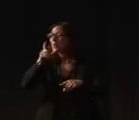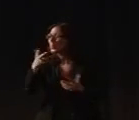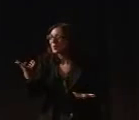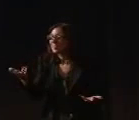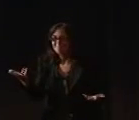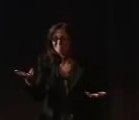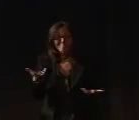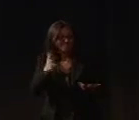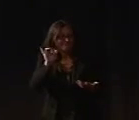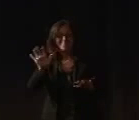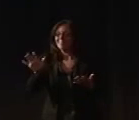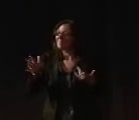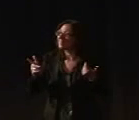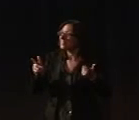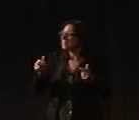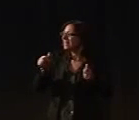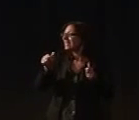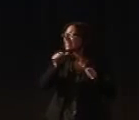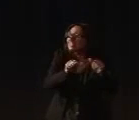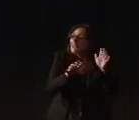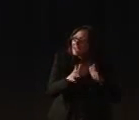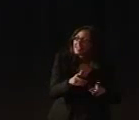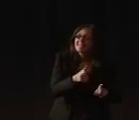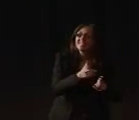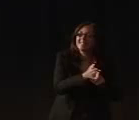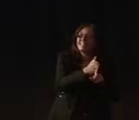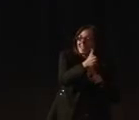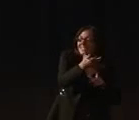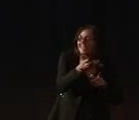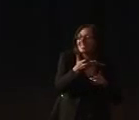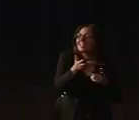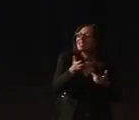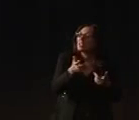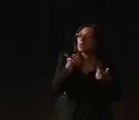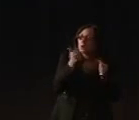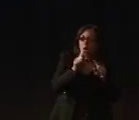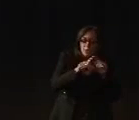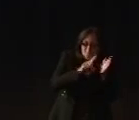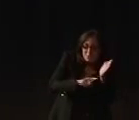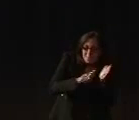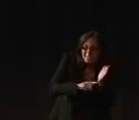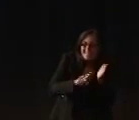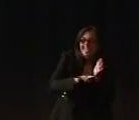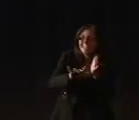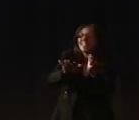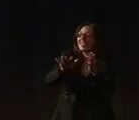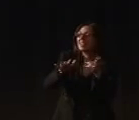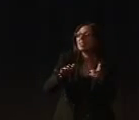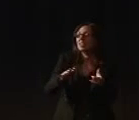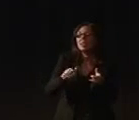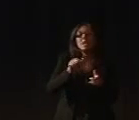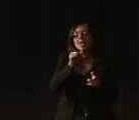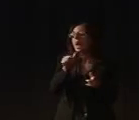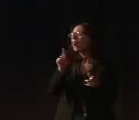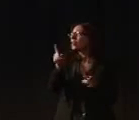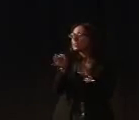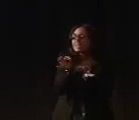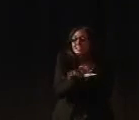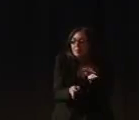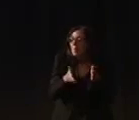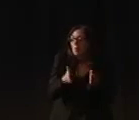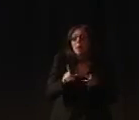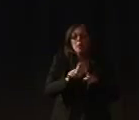any realistic way, but in sort of a contaminated way, a resonance with the simplification of model